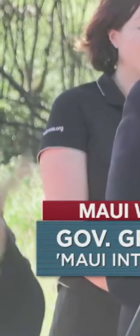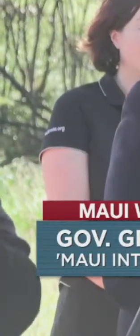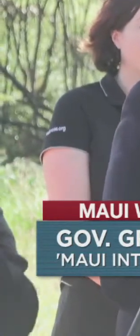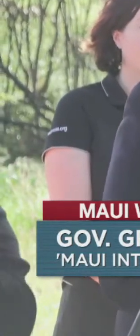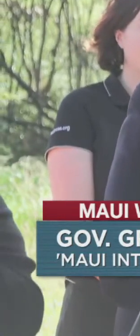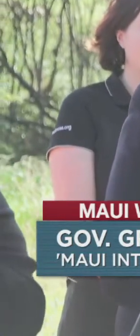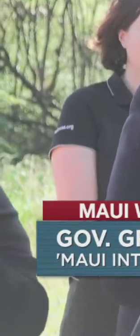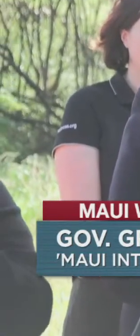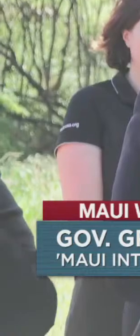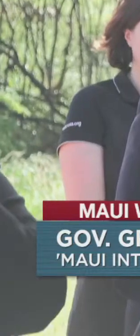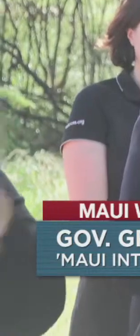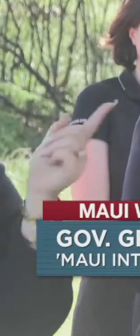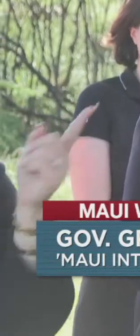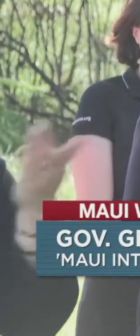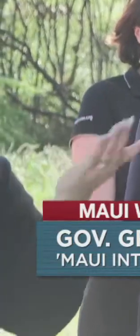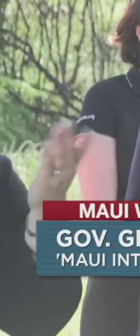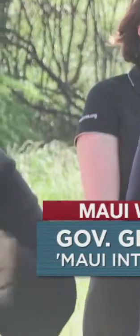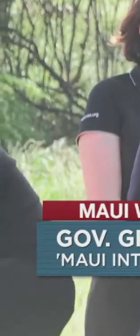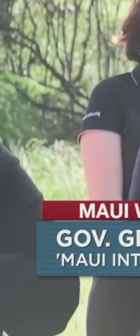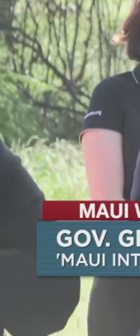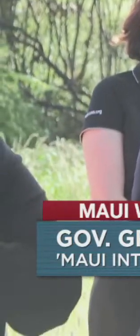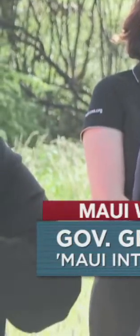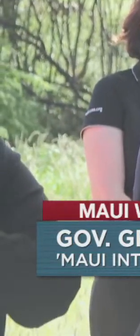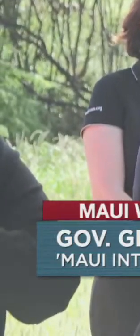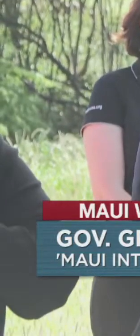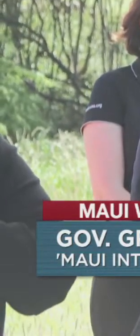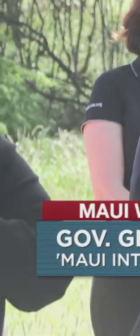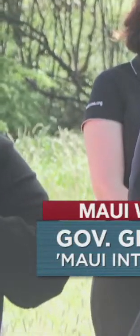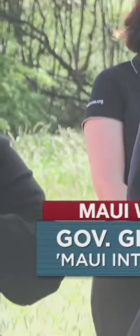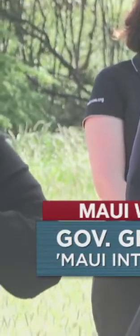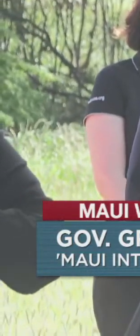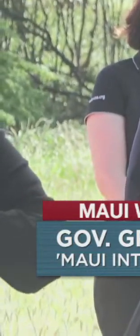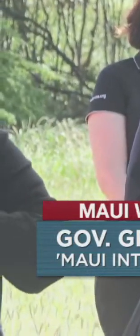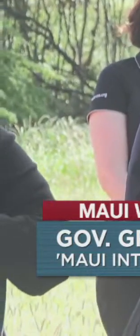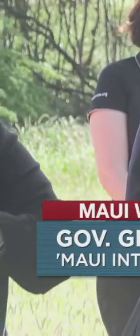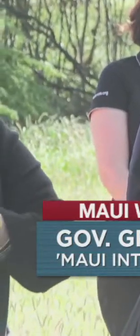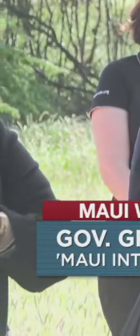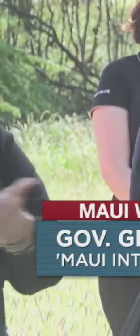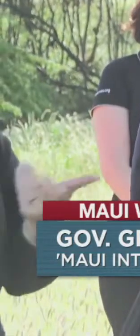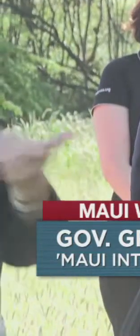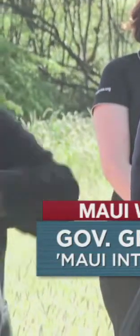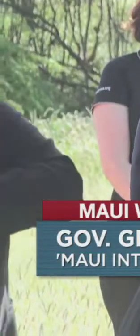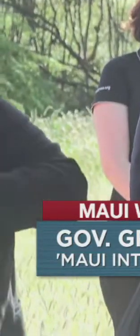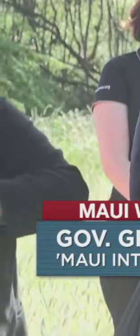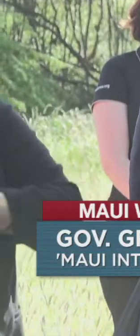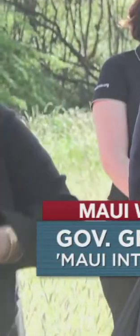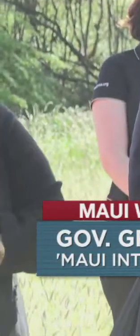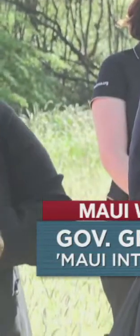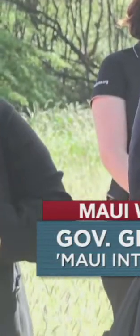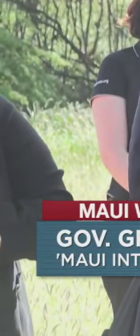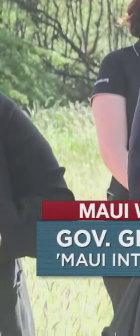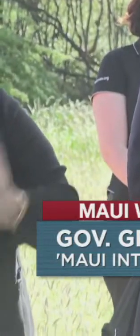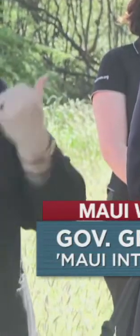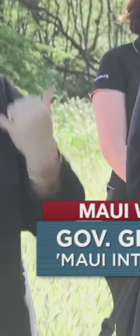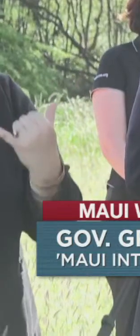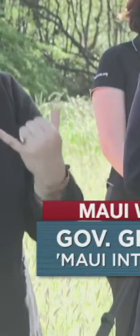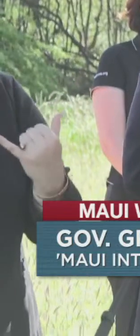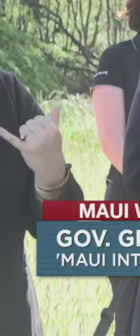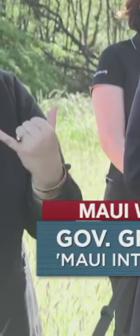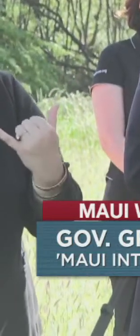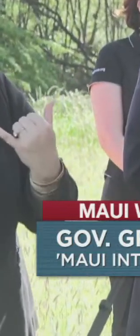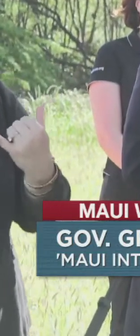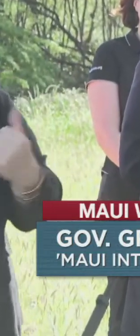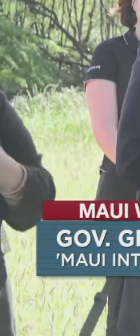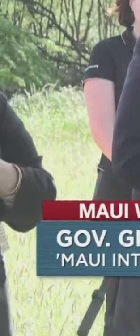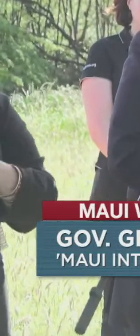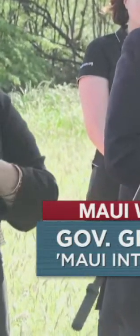are announcing a formalized alliance, though we are always an ohana, but this is a formal agreement